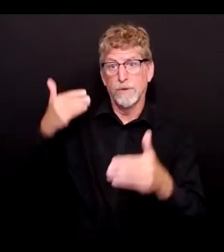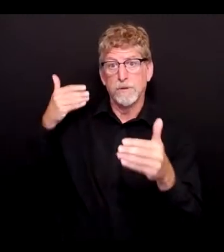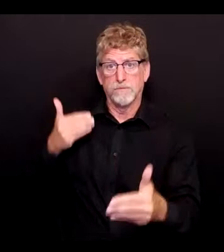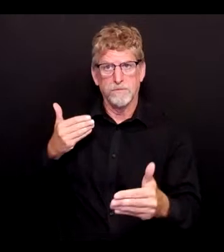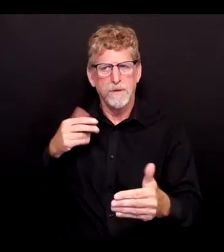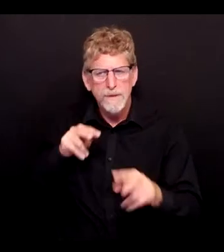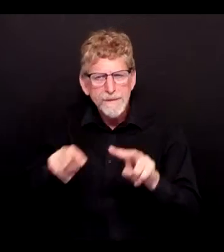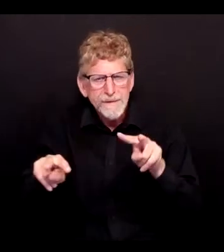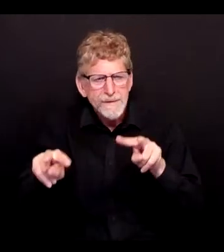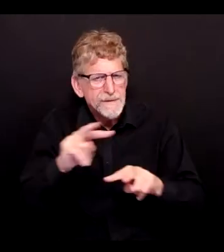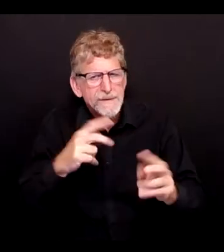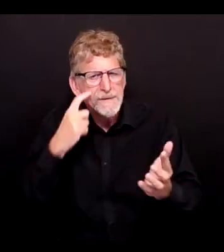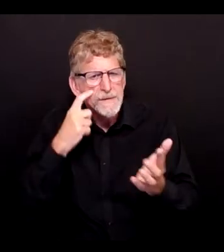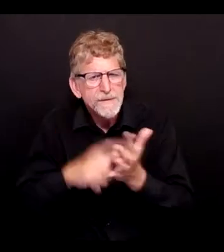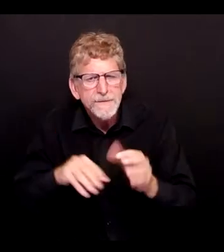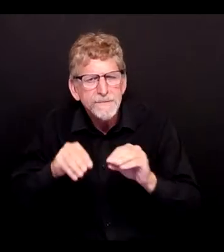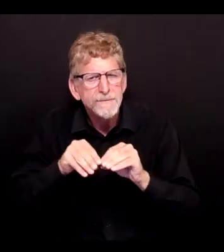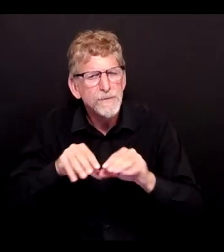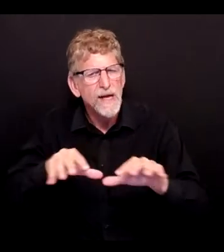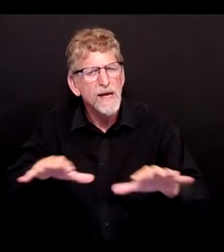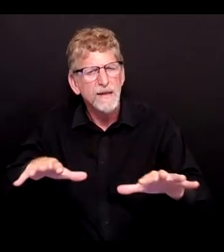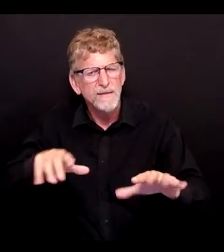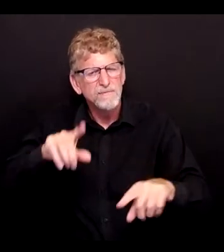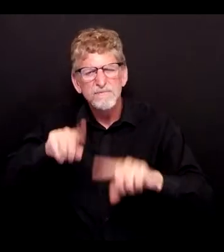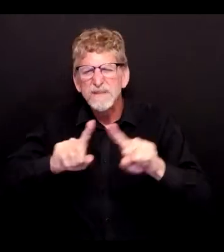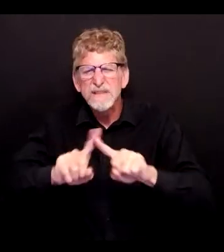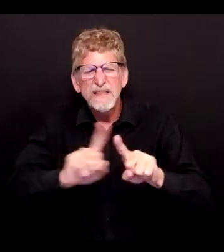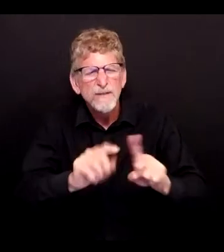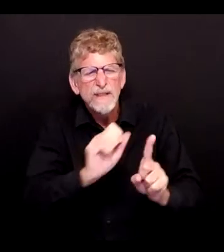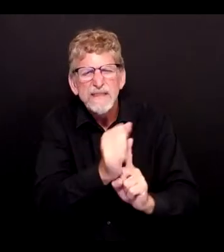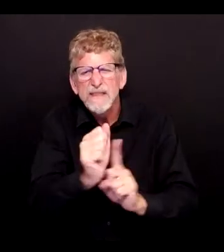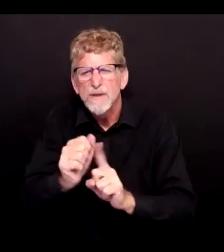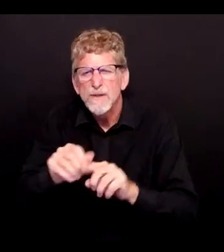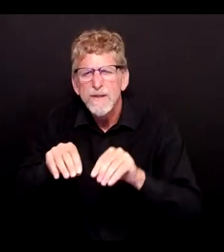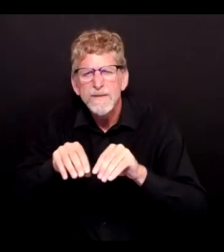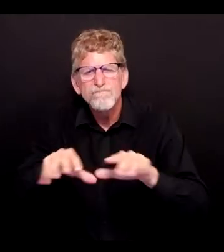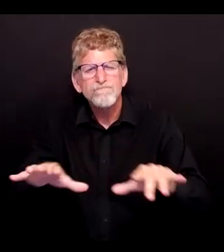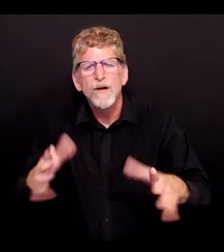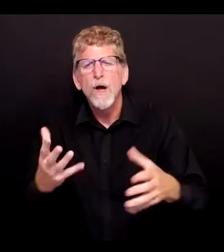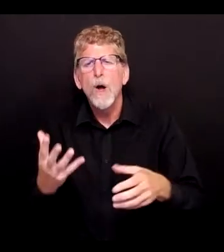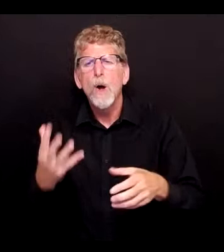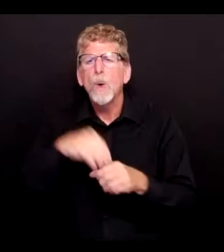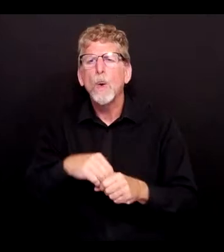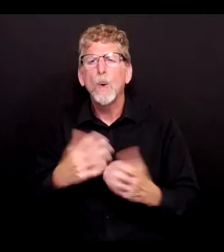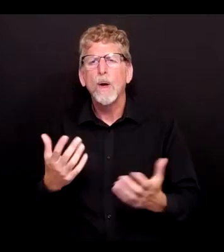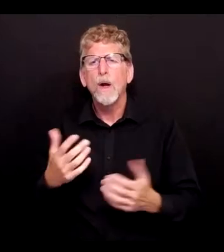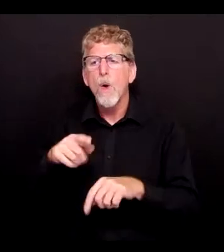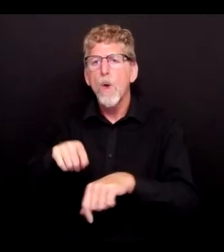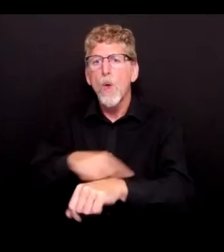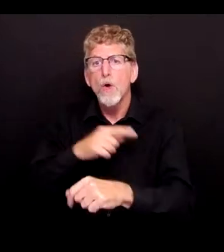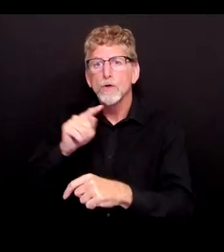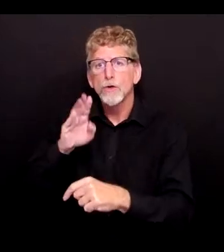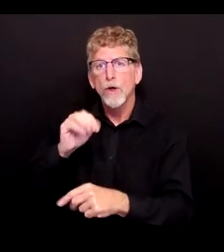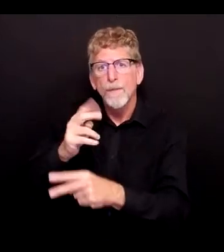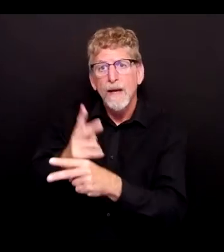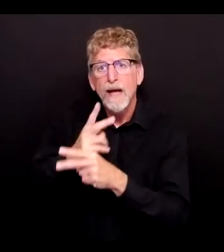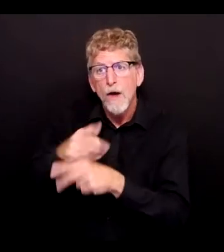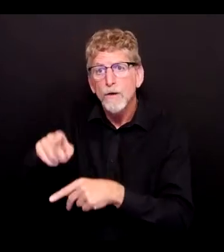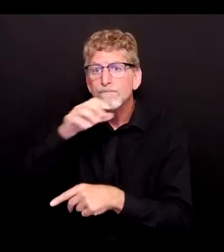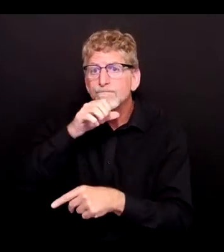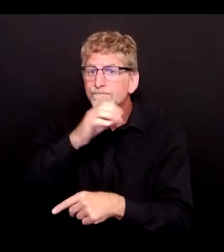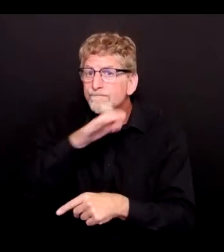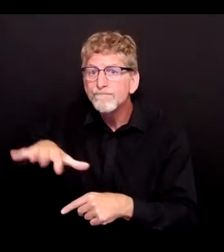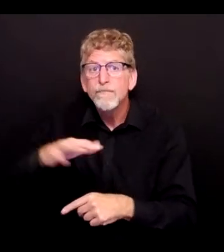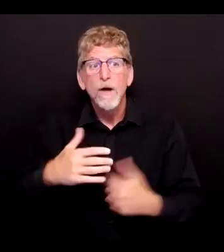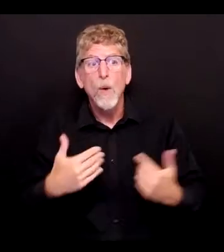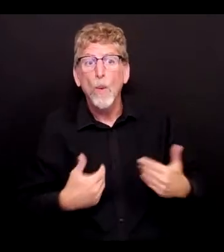in a range of settings, including long-term care, youth sports and sports clubs, restaurants,